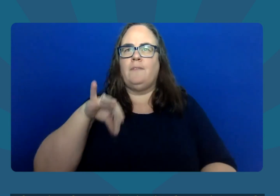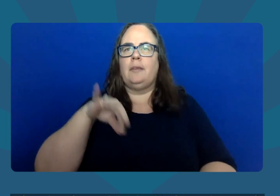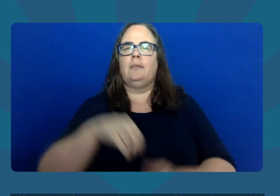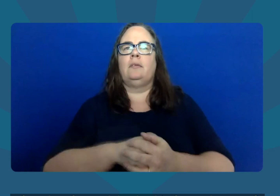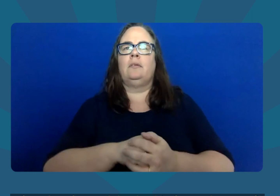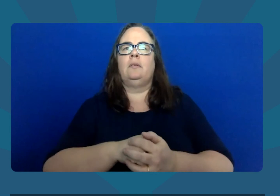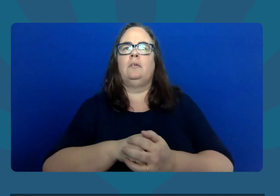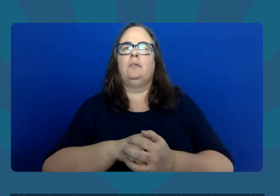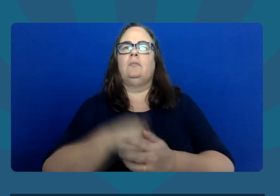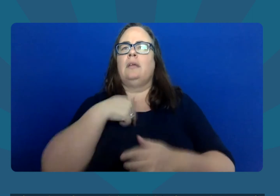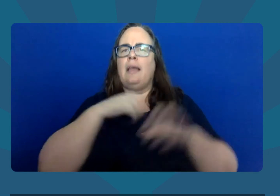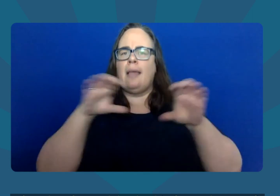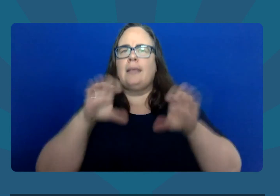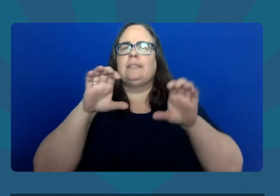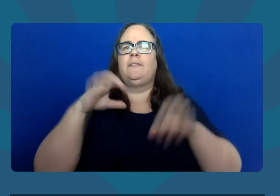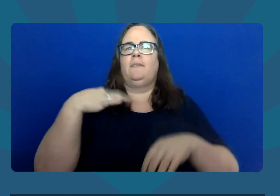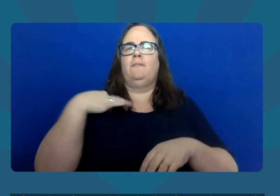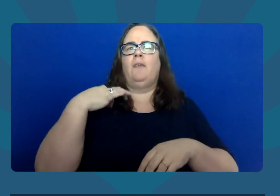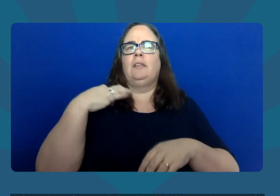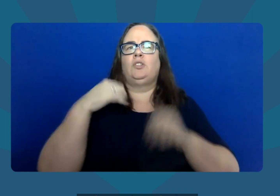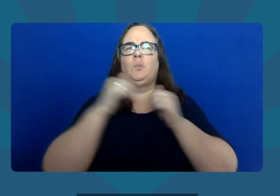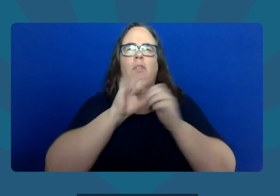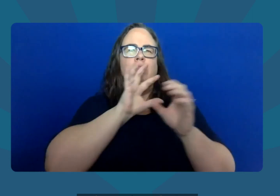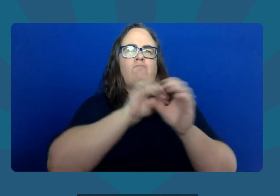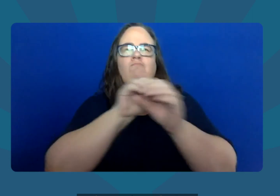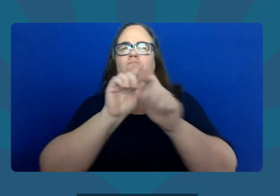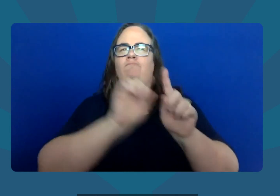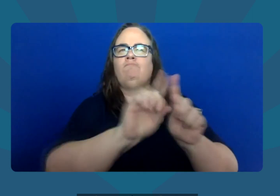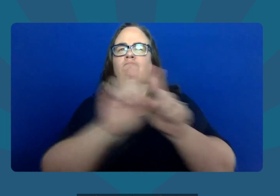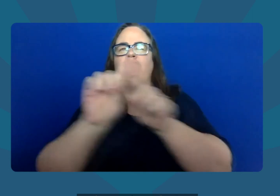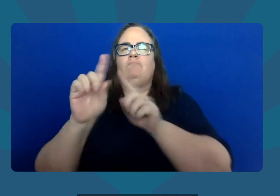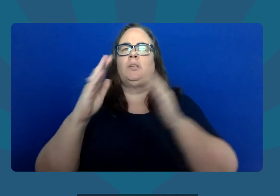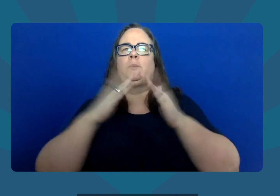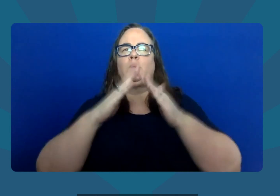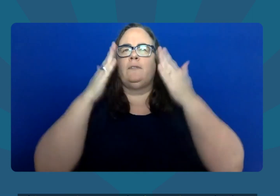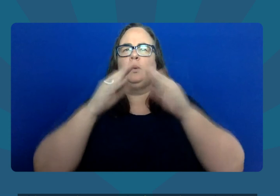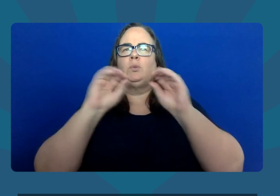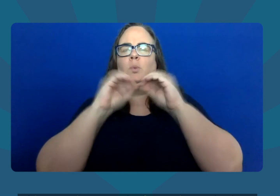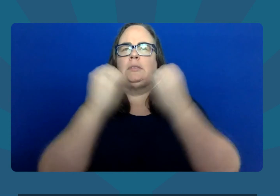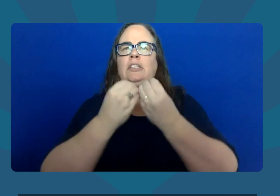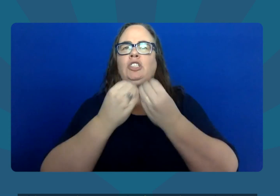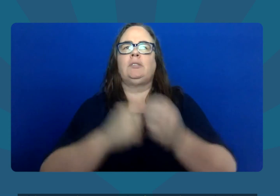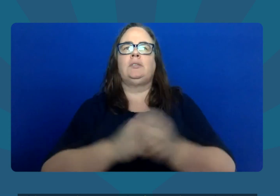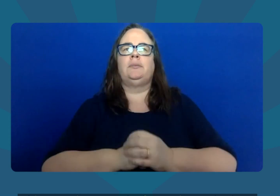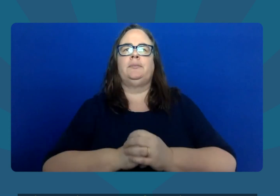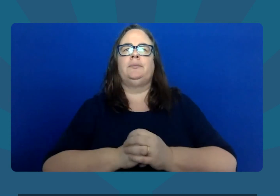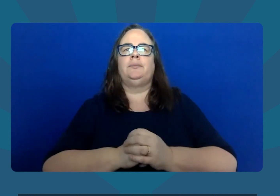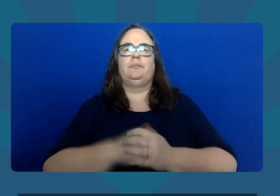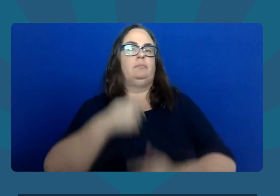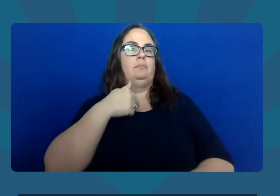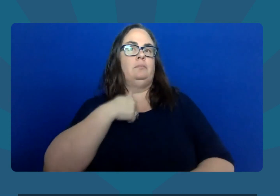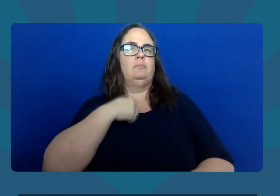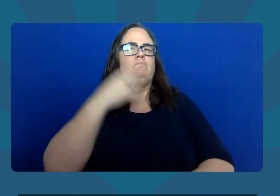youth leadership focused nonprofit, and an active volunteer with several community